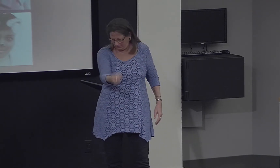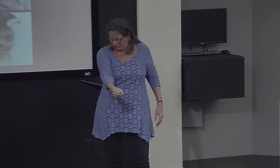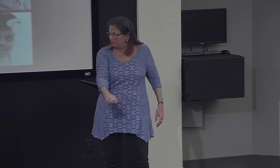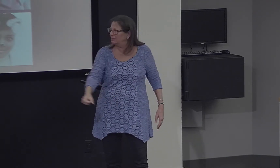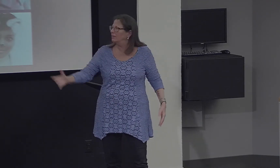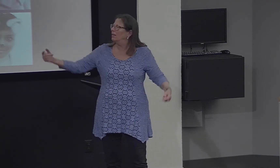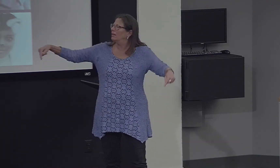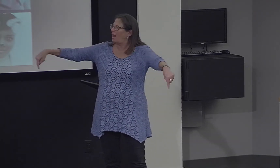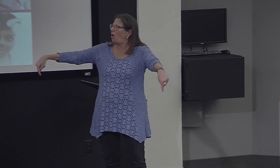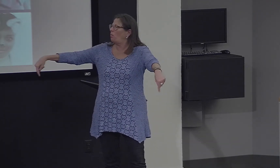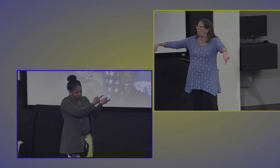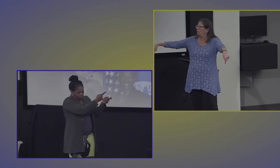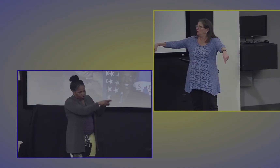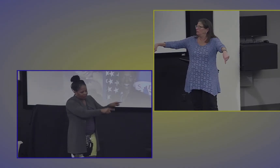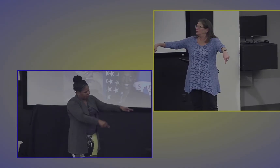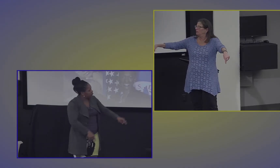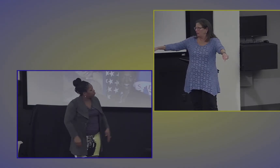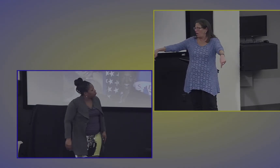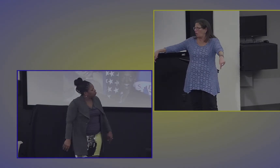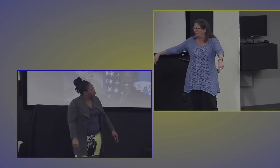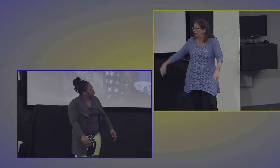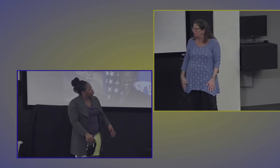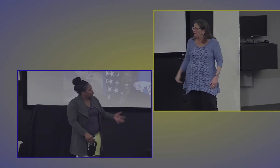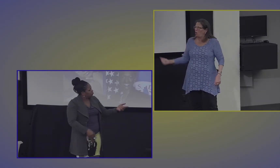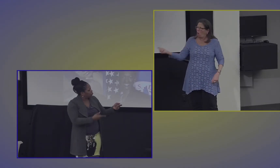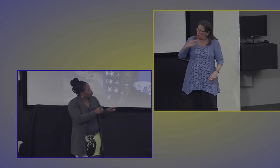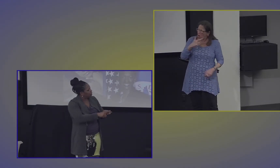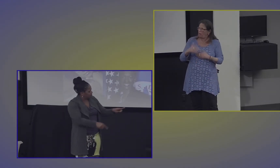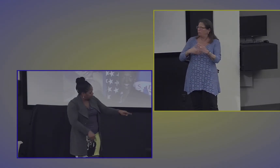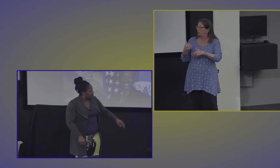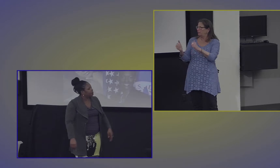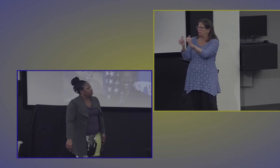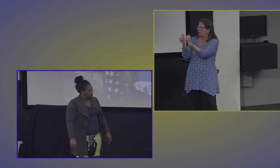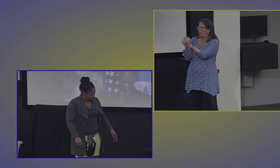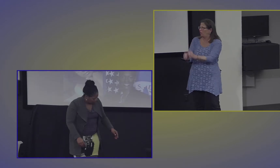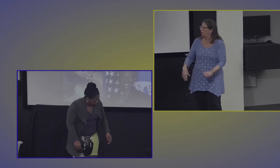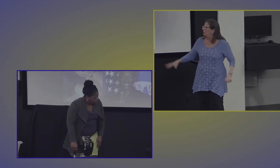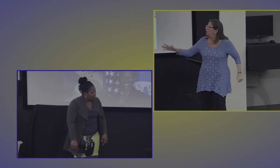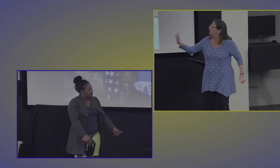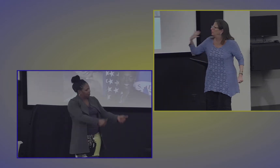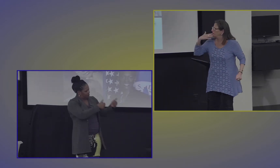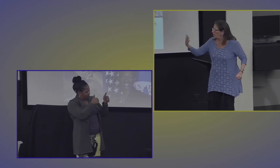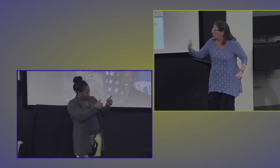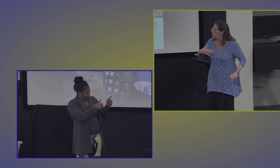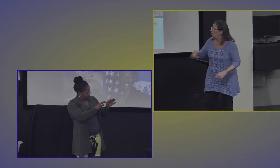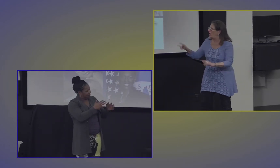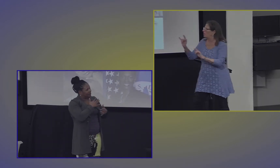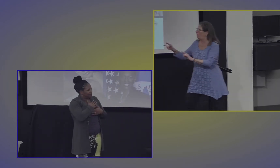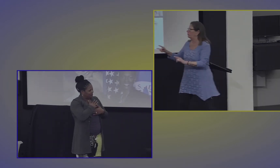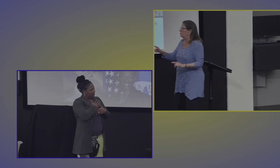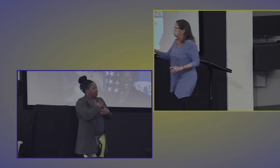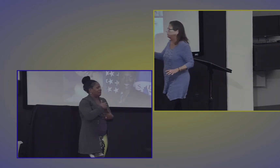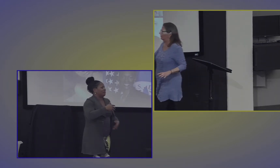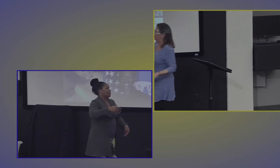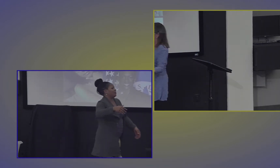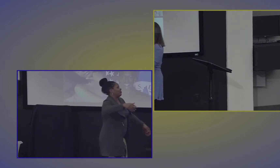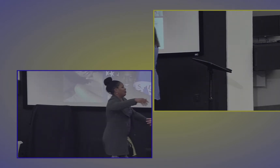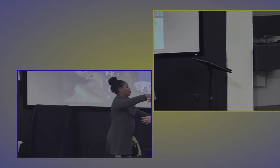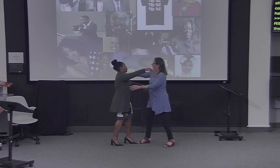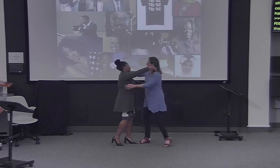I think that we should bring RID to the table now so that they are even part of the stakeholder group and we